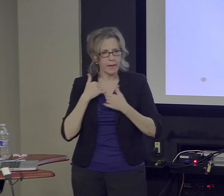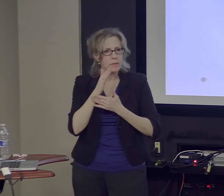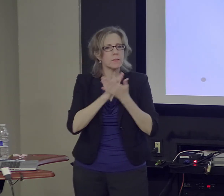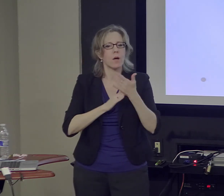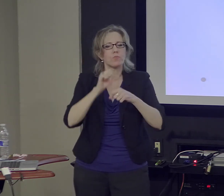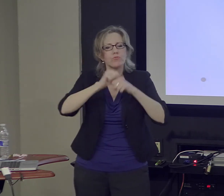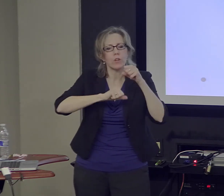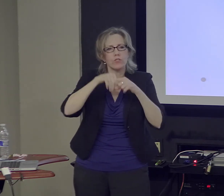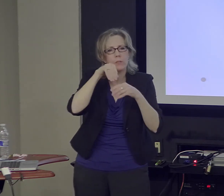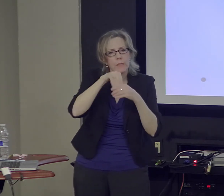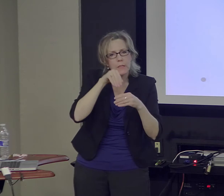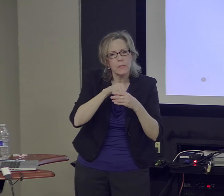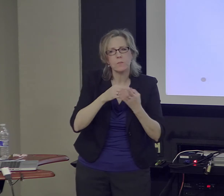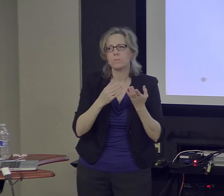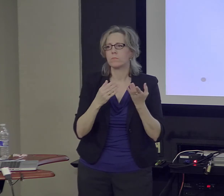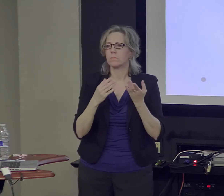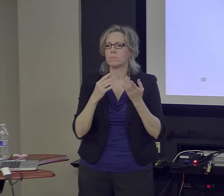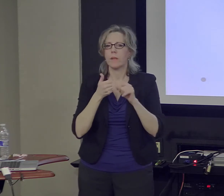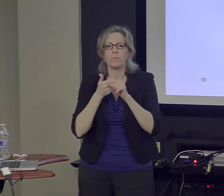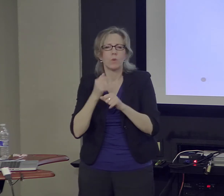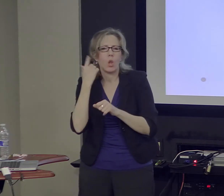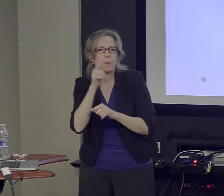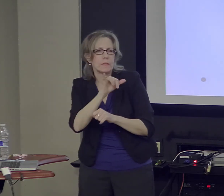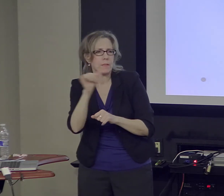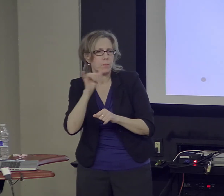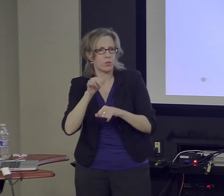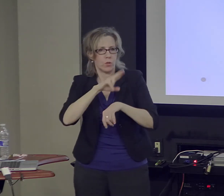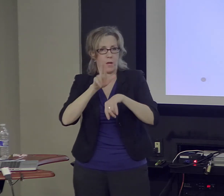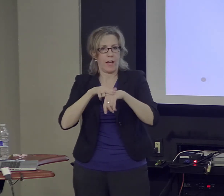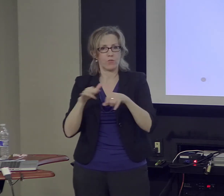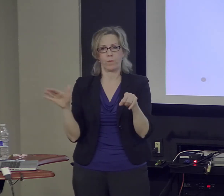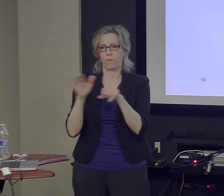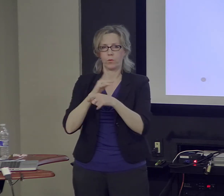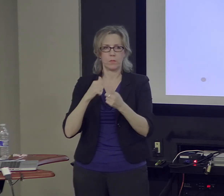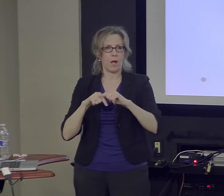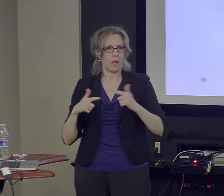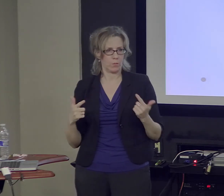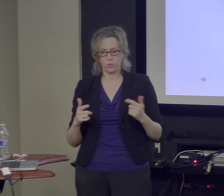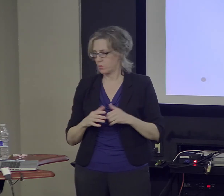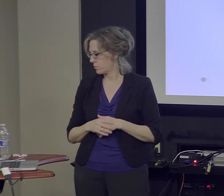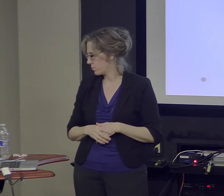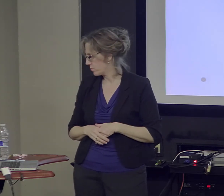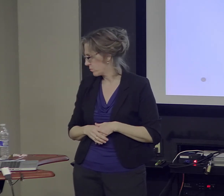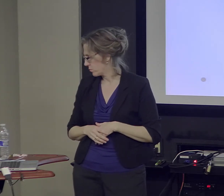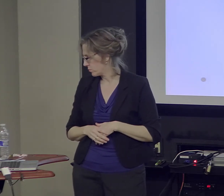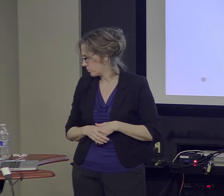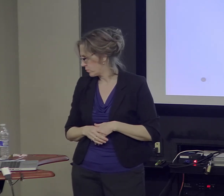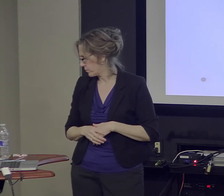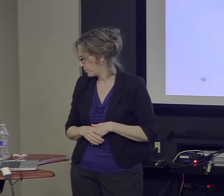pidgin contact way of communicating. It does not look like a